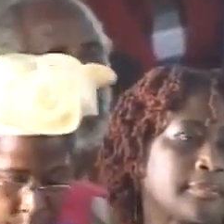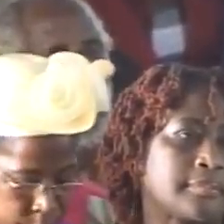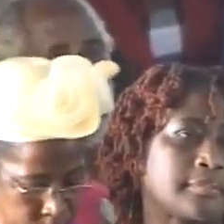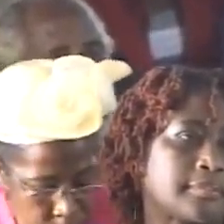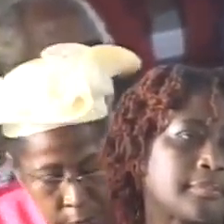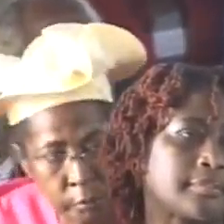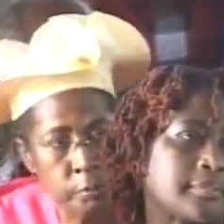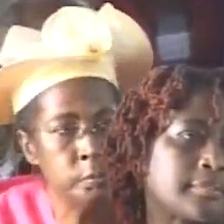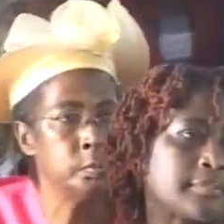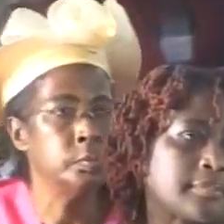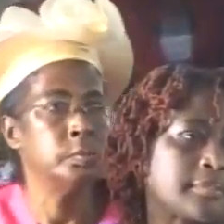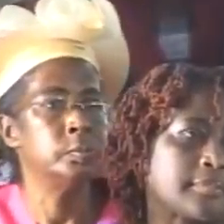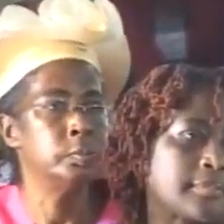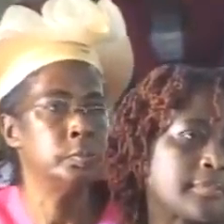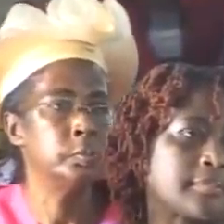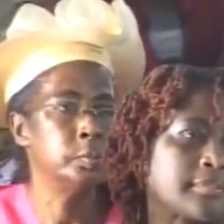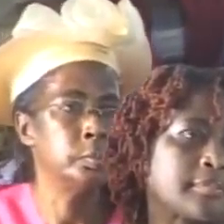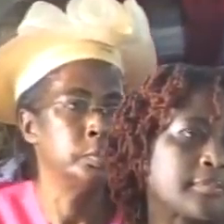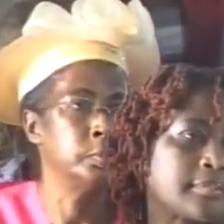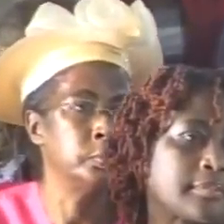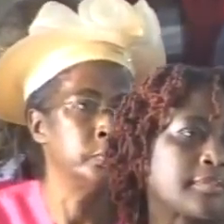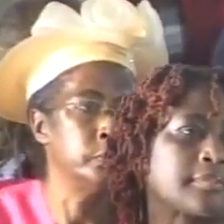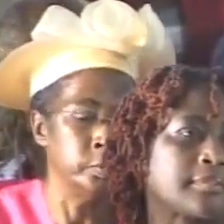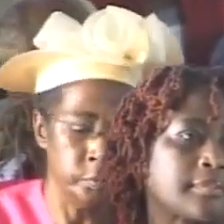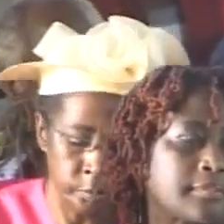You want to escape these things?